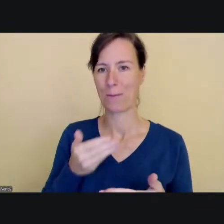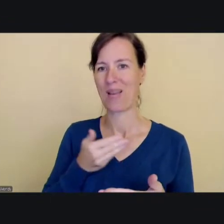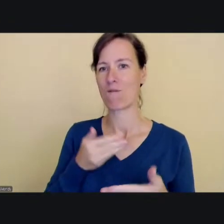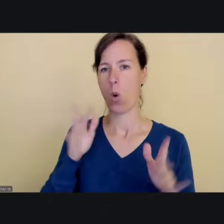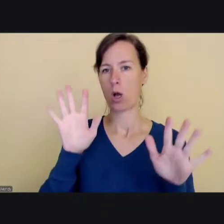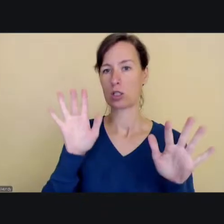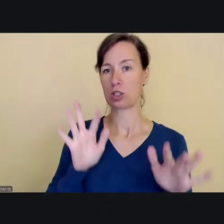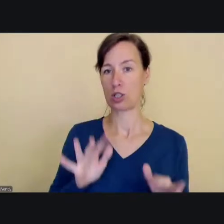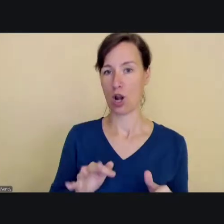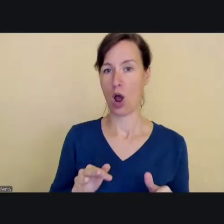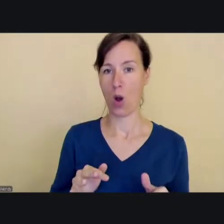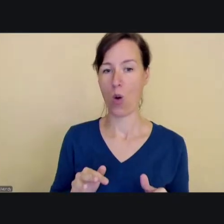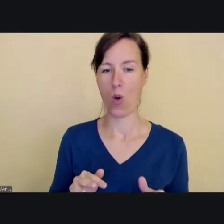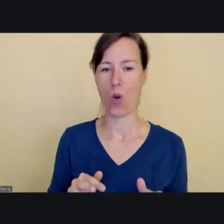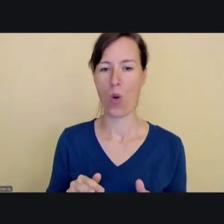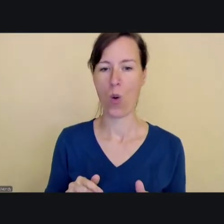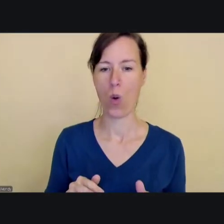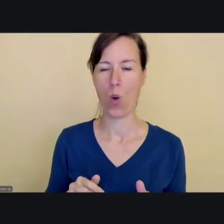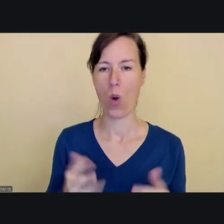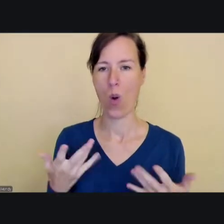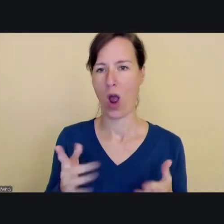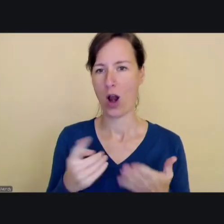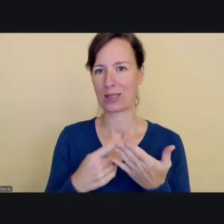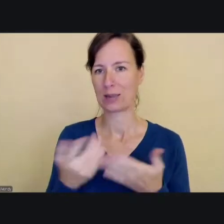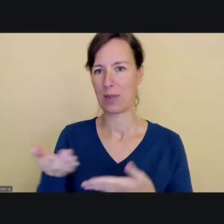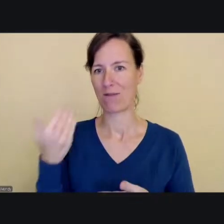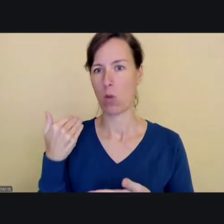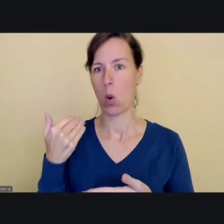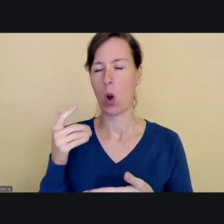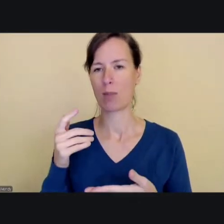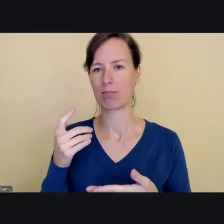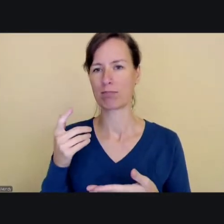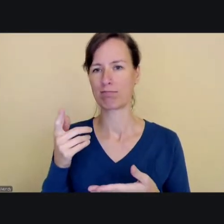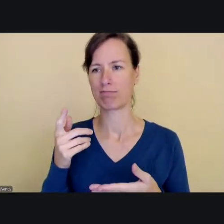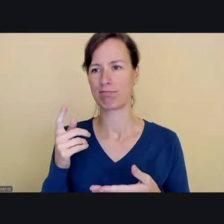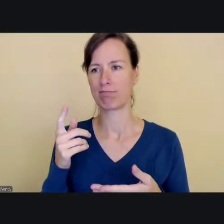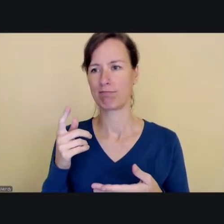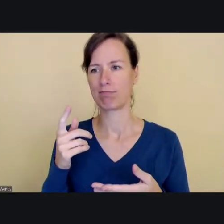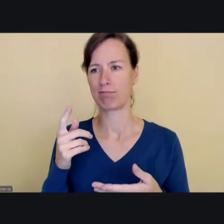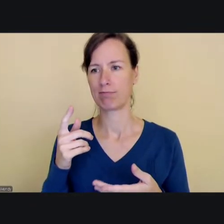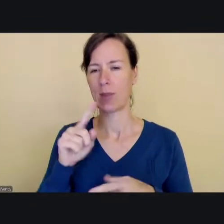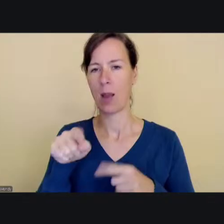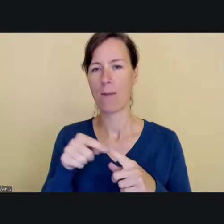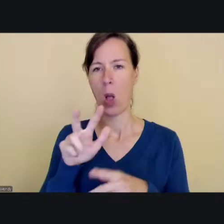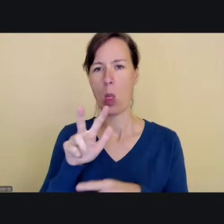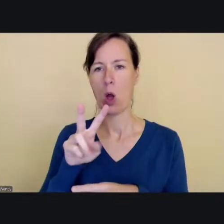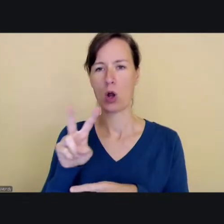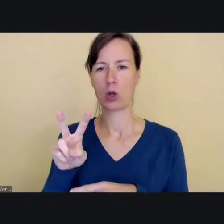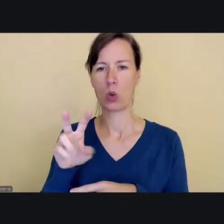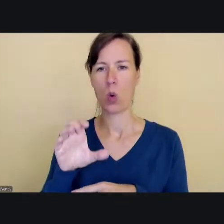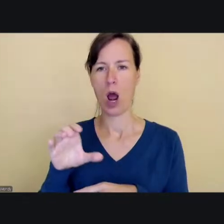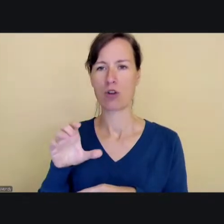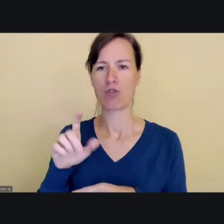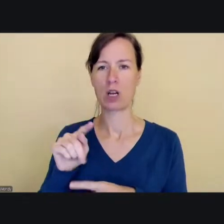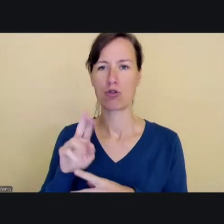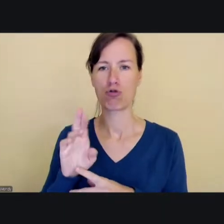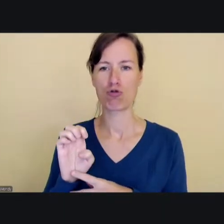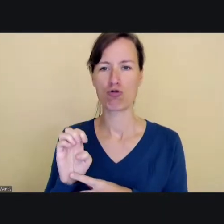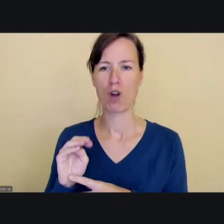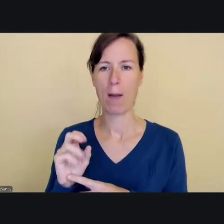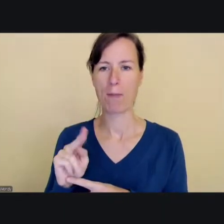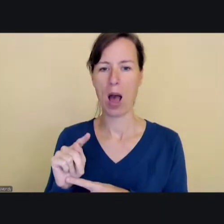talked about this in the past regarding the 3200 block of Tremont Avenue. No parking on that